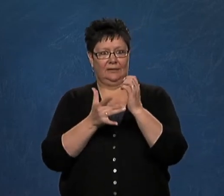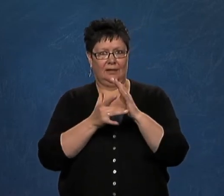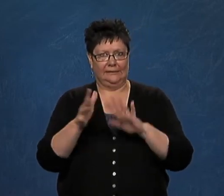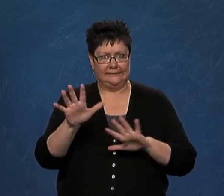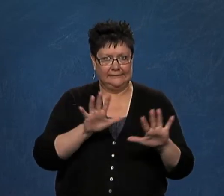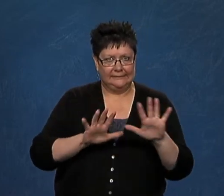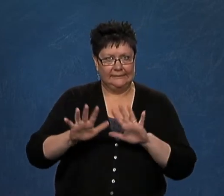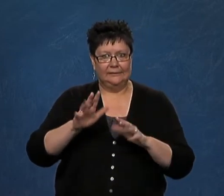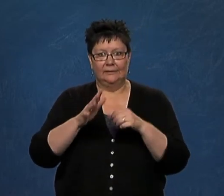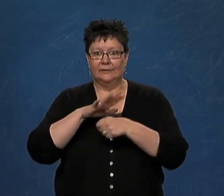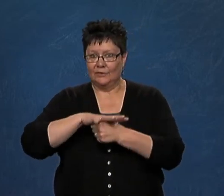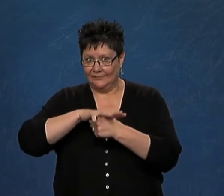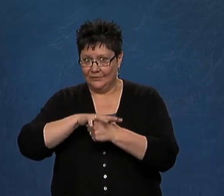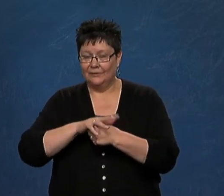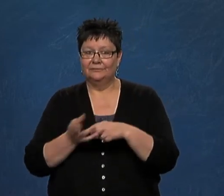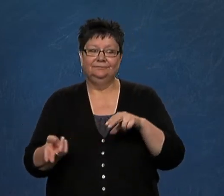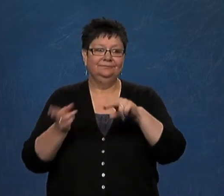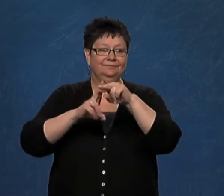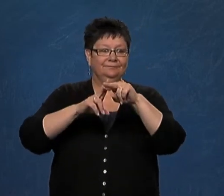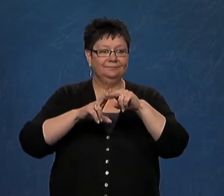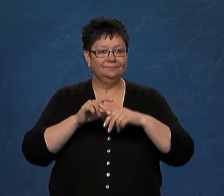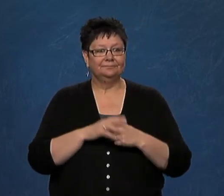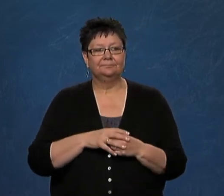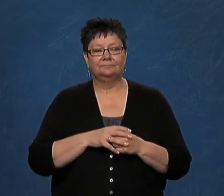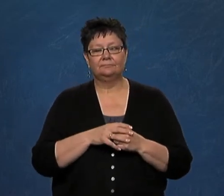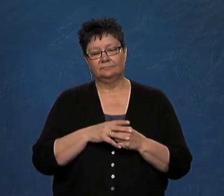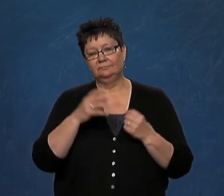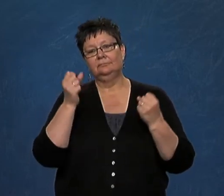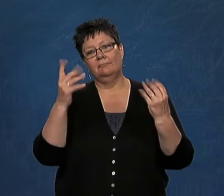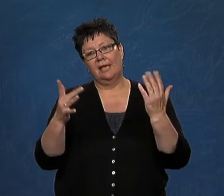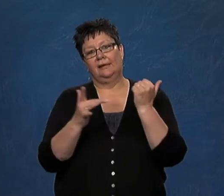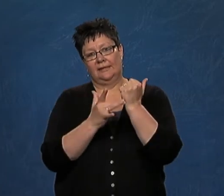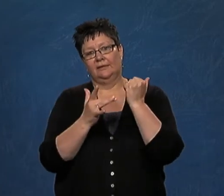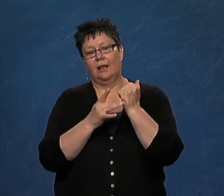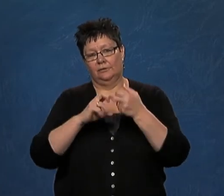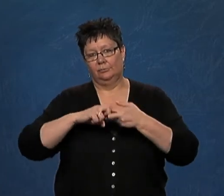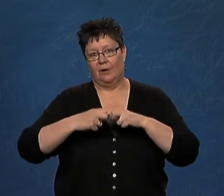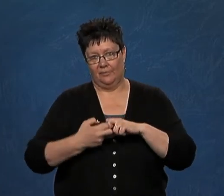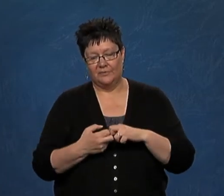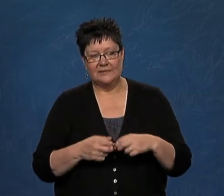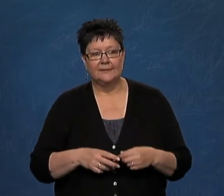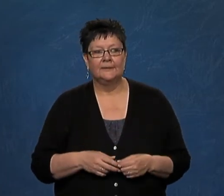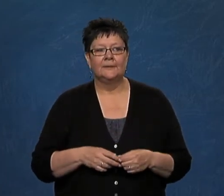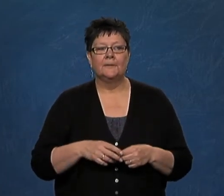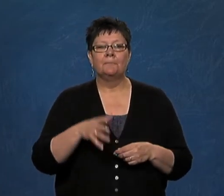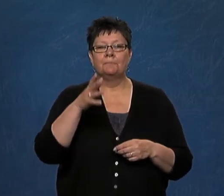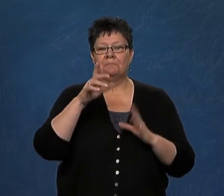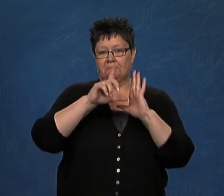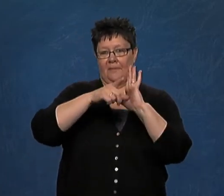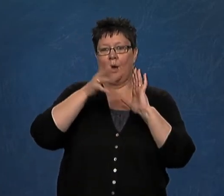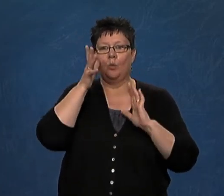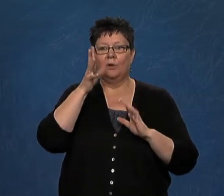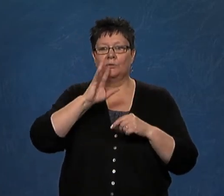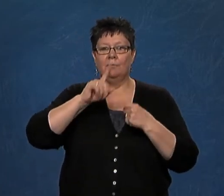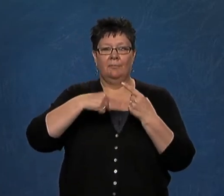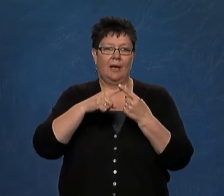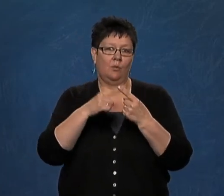stressful because it's all new, it's a new technology, so the stress levels go up, and there can be a lot of technical